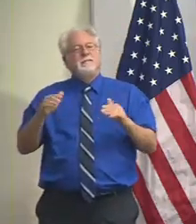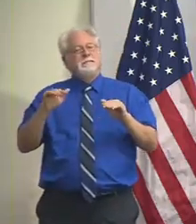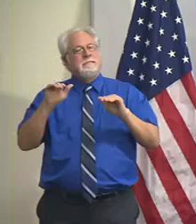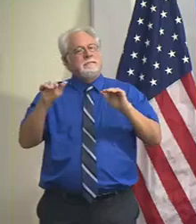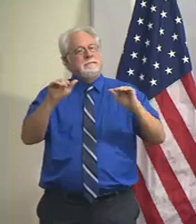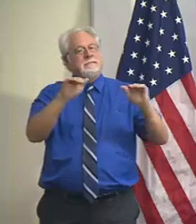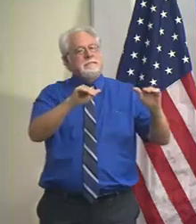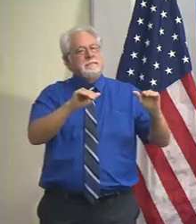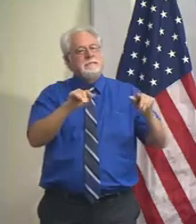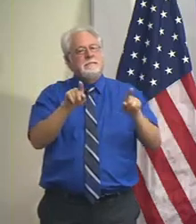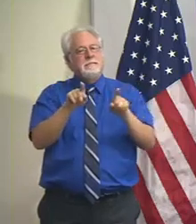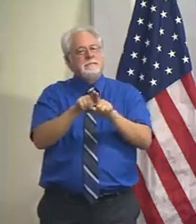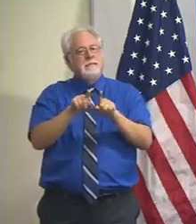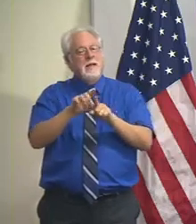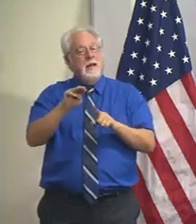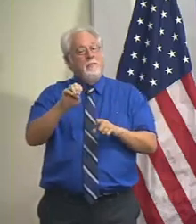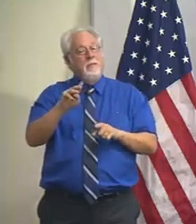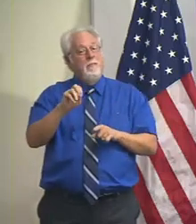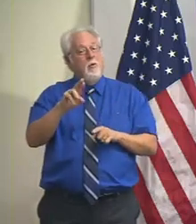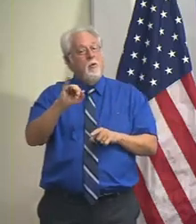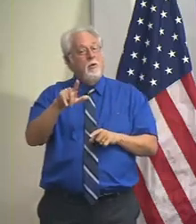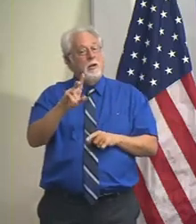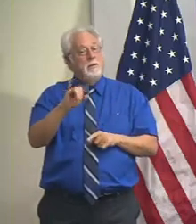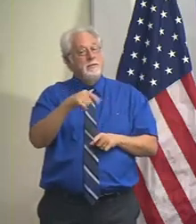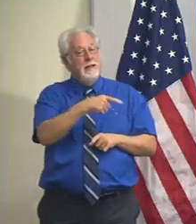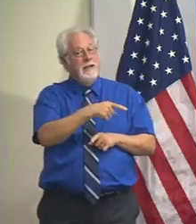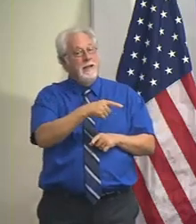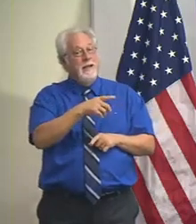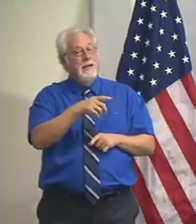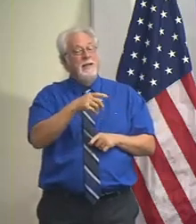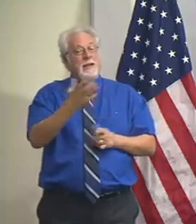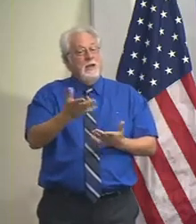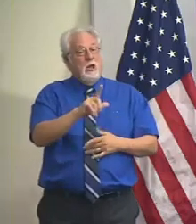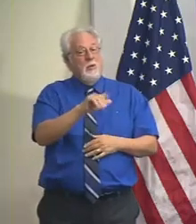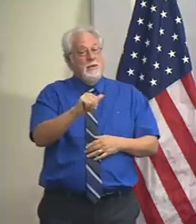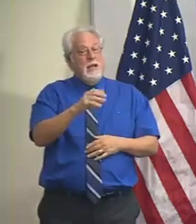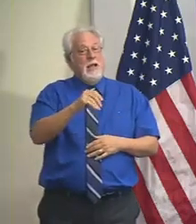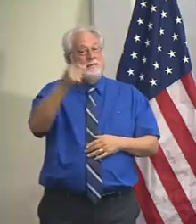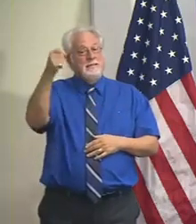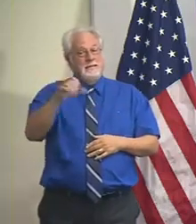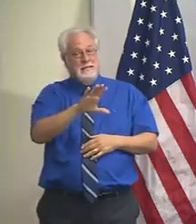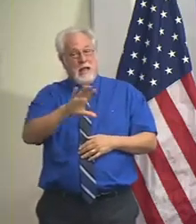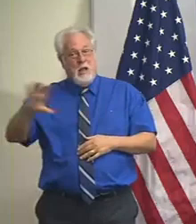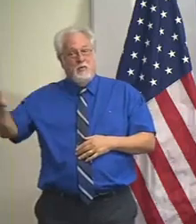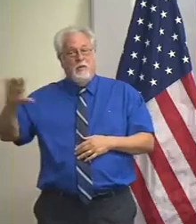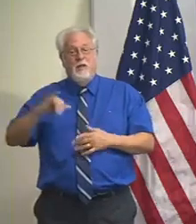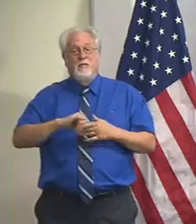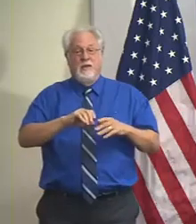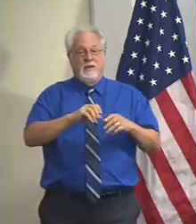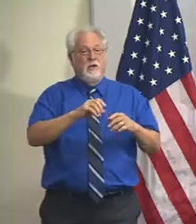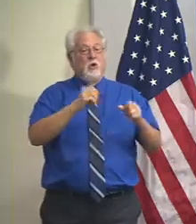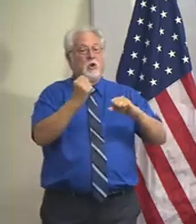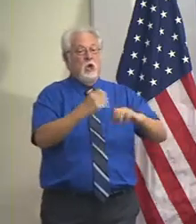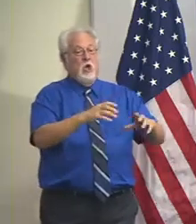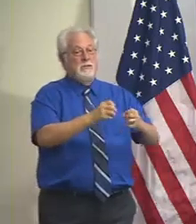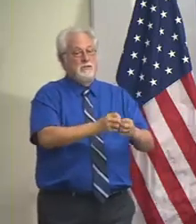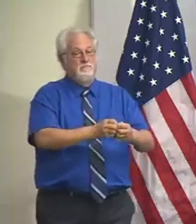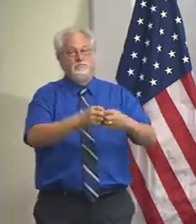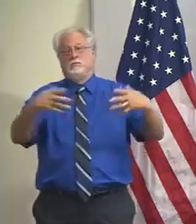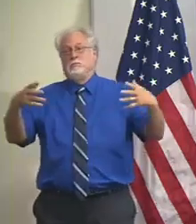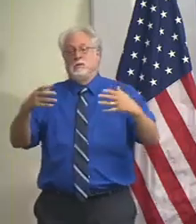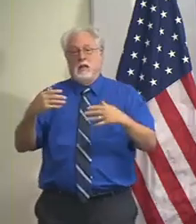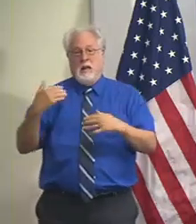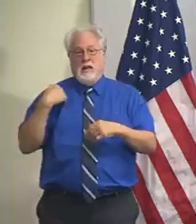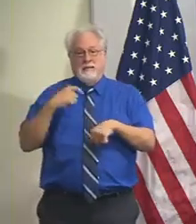that it was Memorial Day here in Louisiana and across the Sun Belt that really kick-started the last surge, that caused us